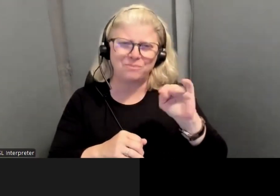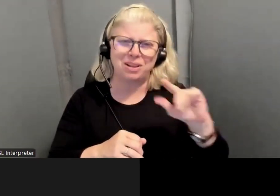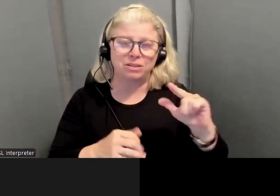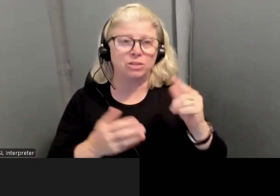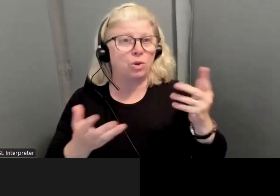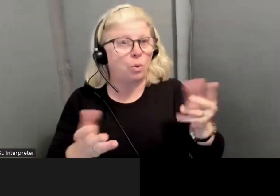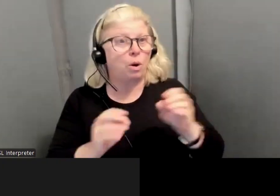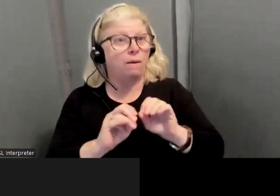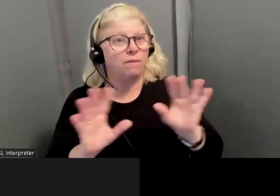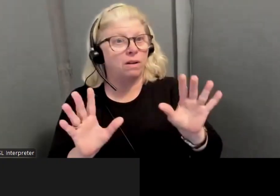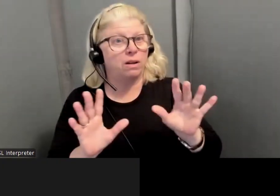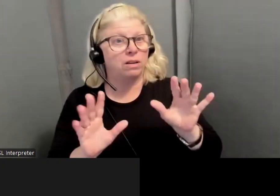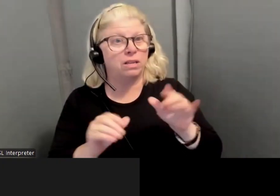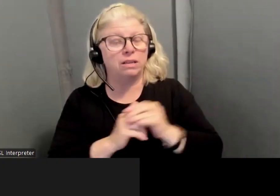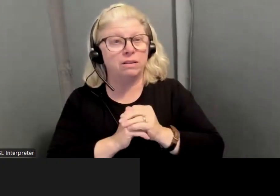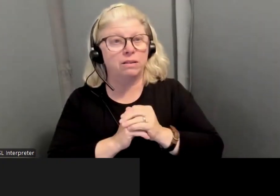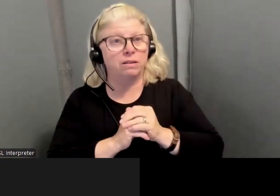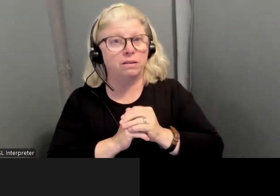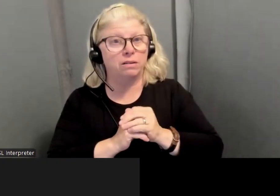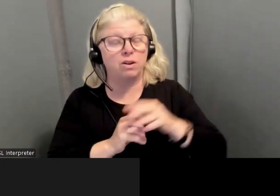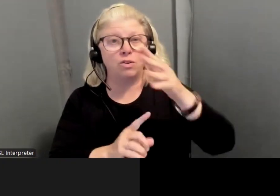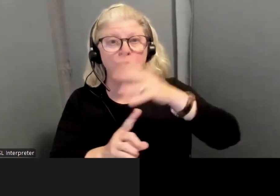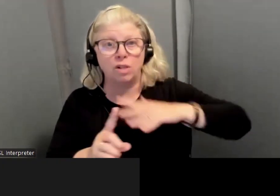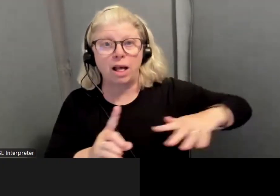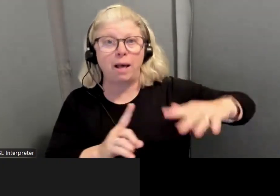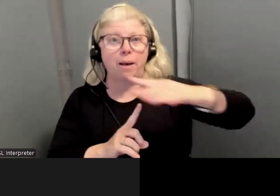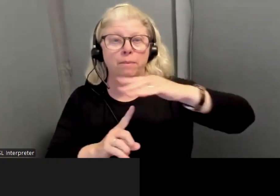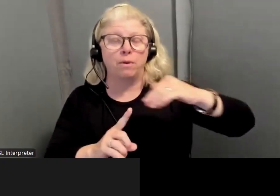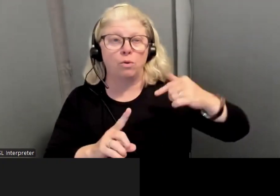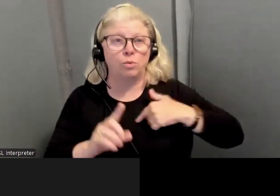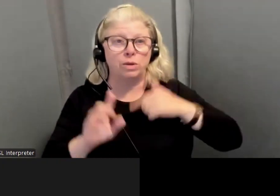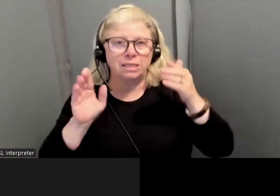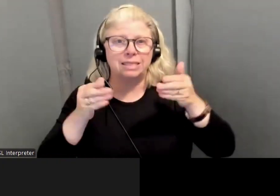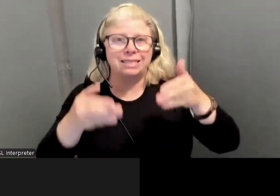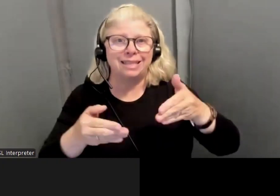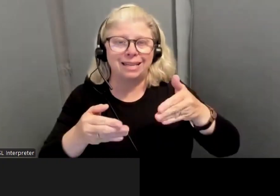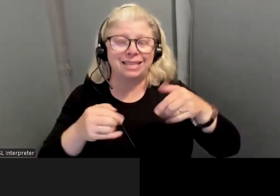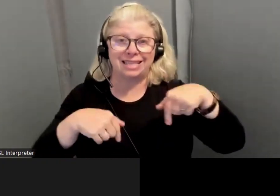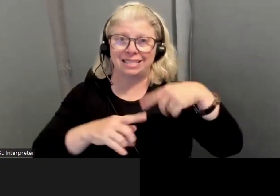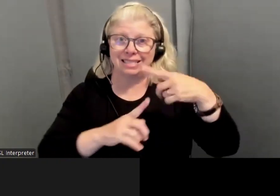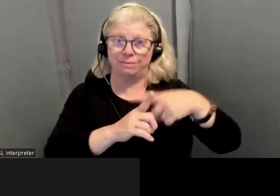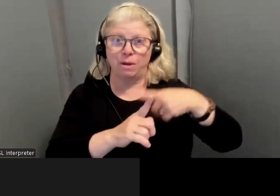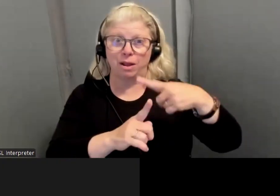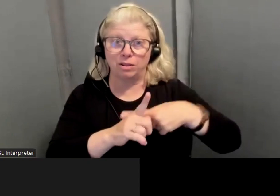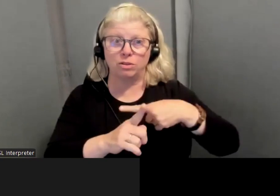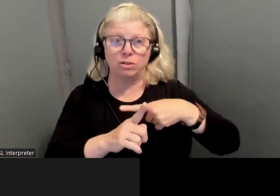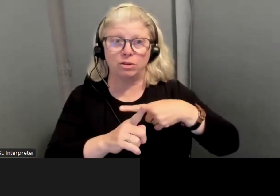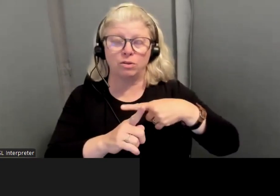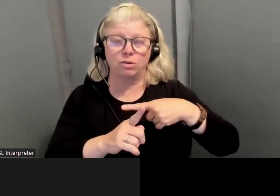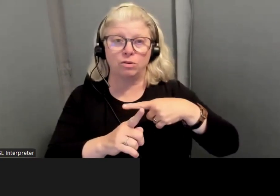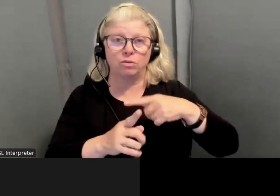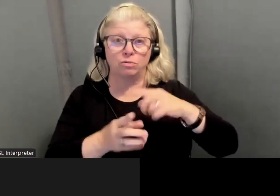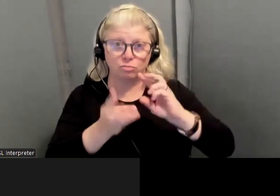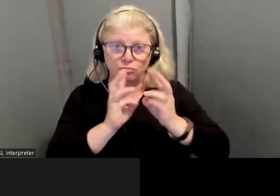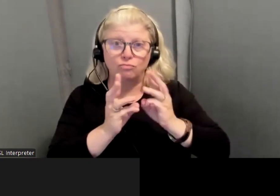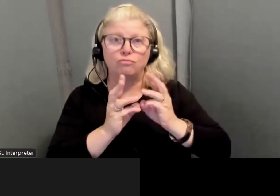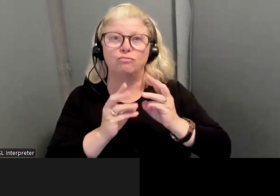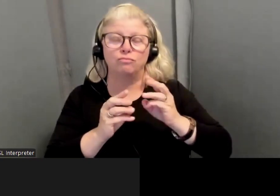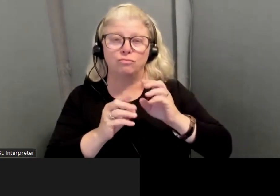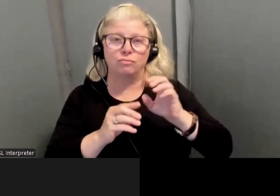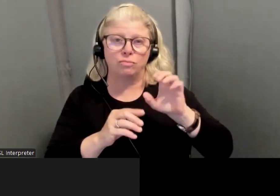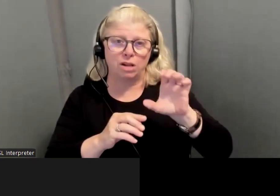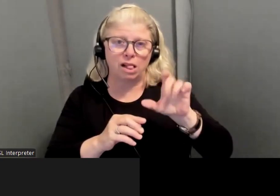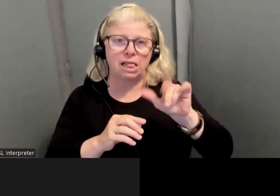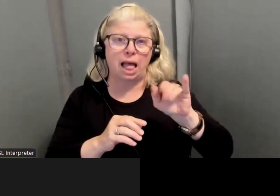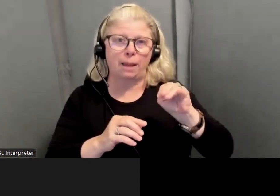So obviously, climate, and of course, we're dedicating this whole month to climate justice.